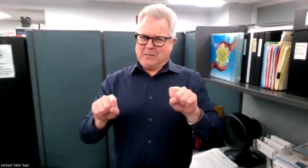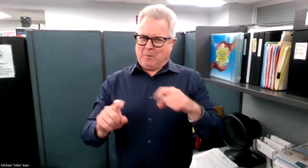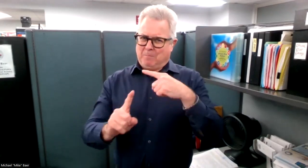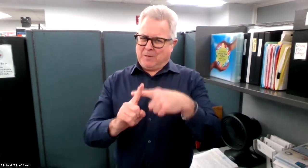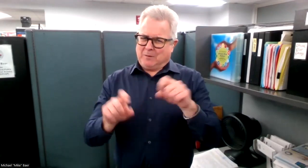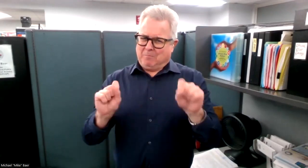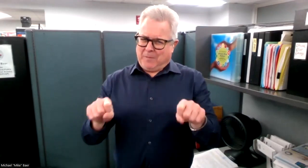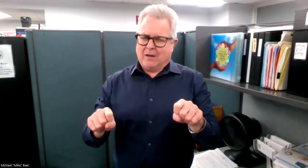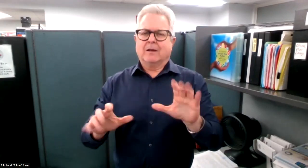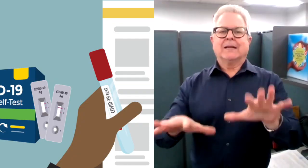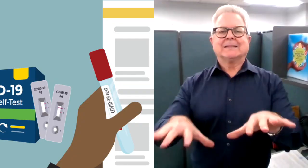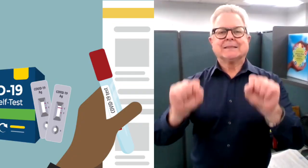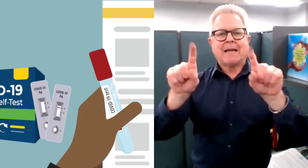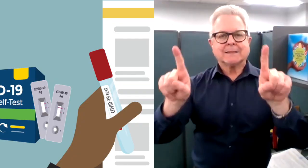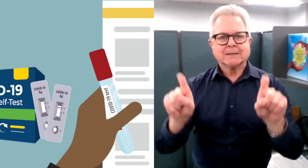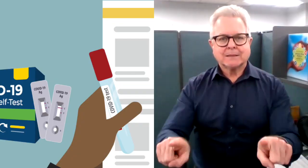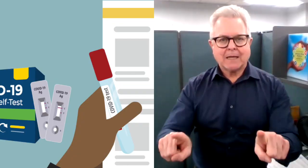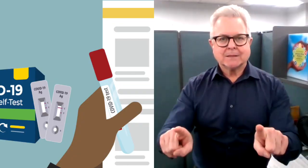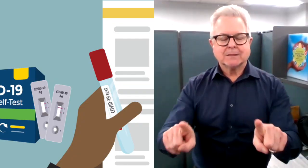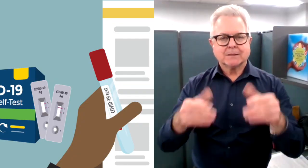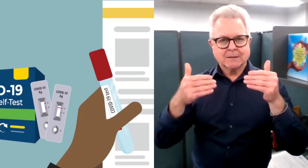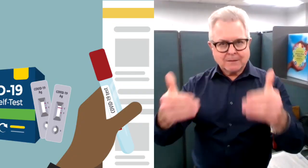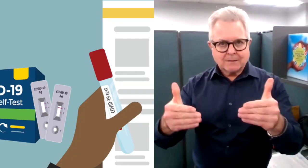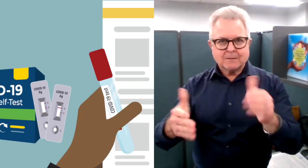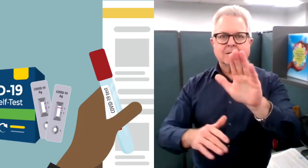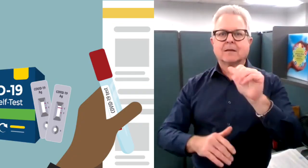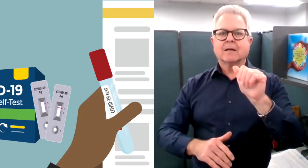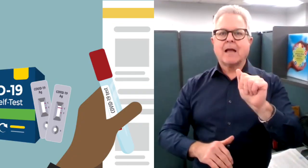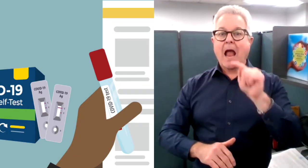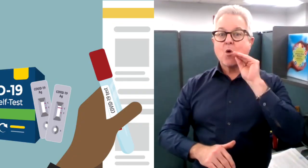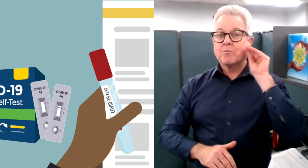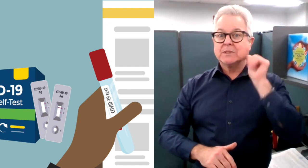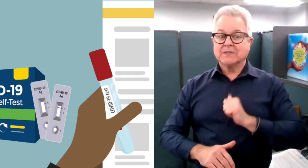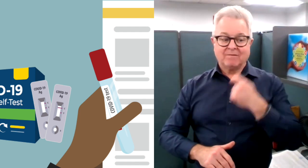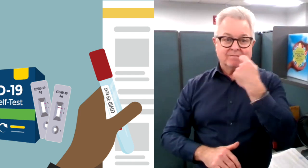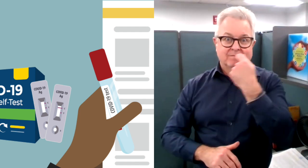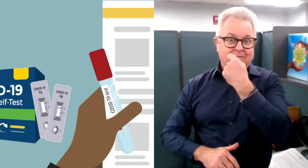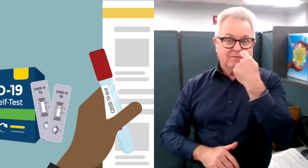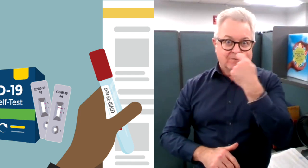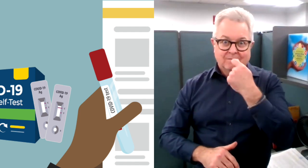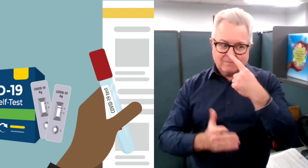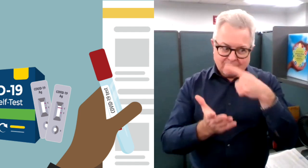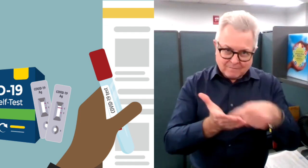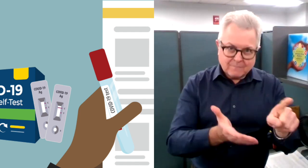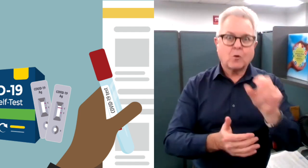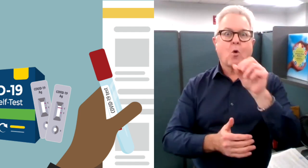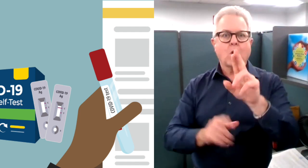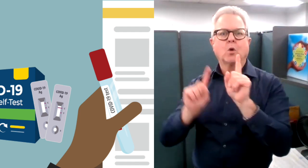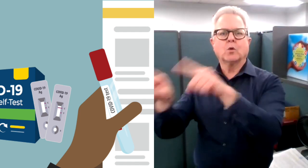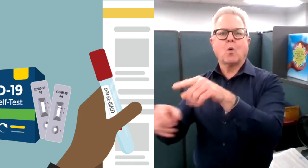If you are feeling, symptoms that you think that you may be positive, do a self-at-home test assessment,